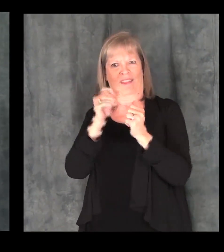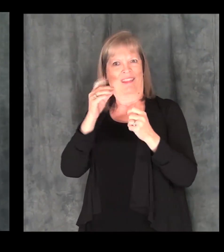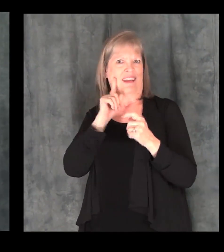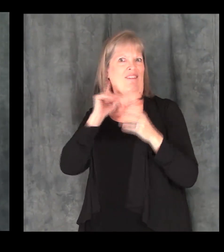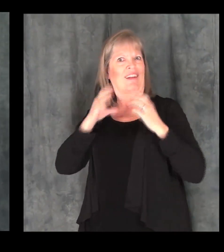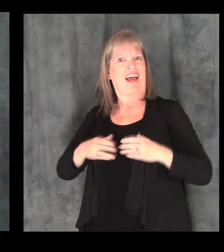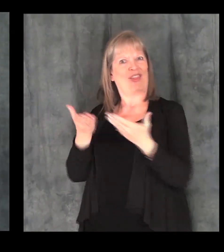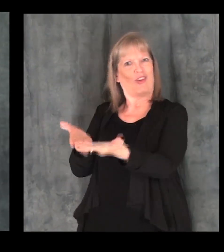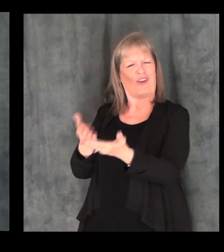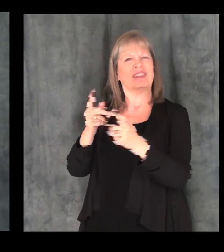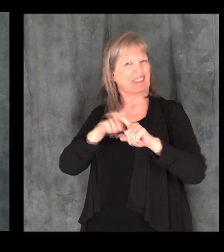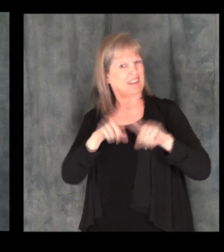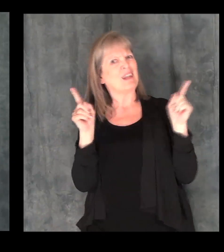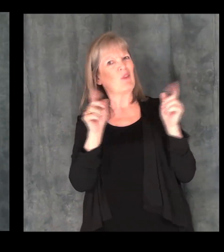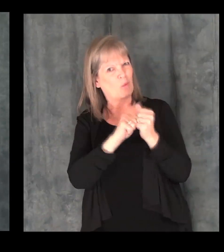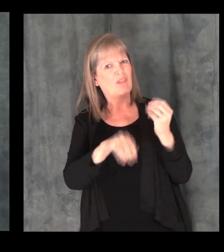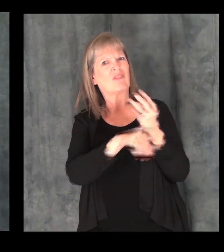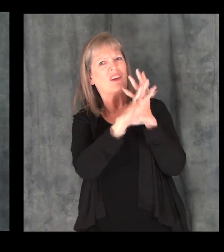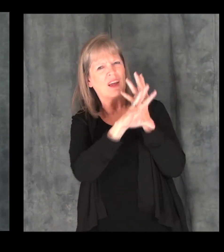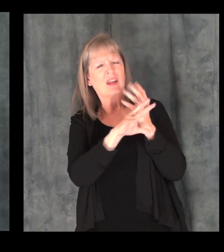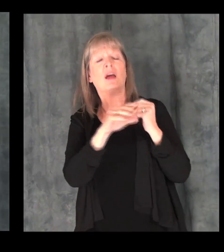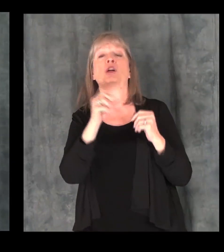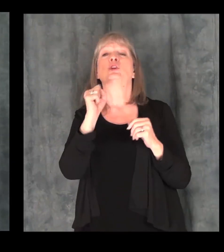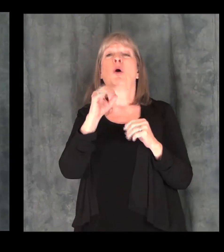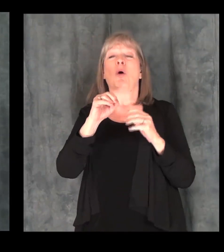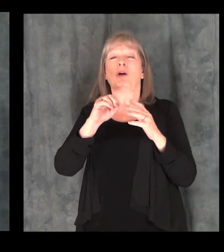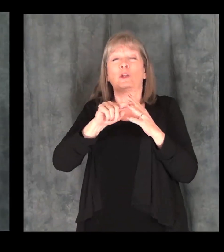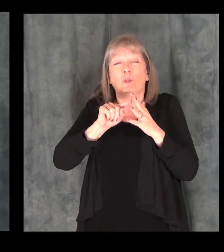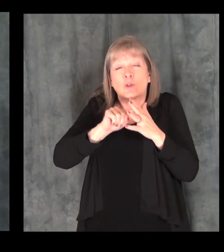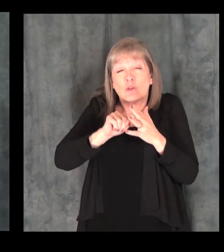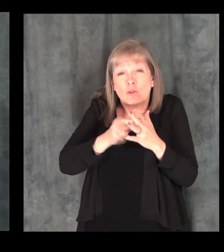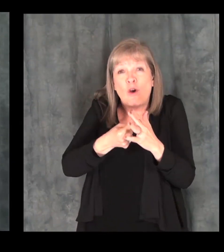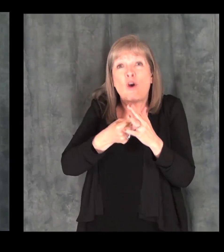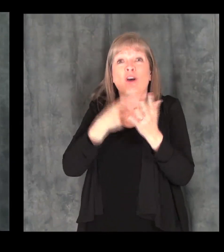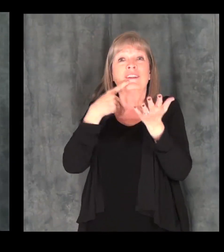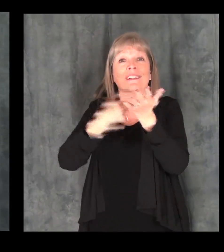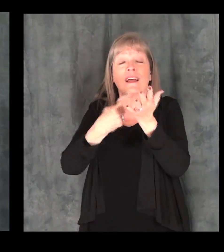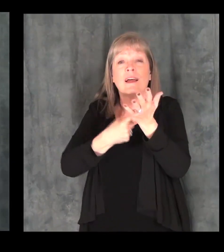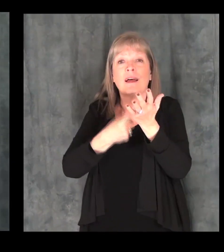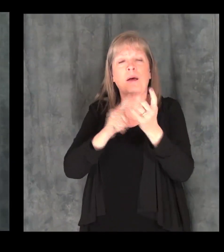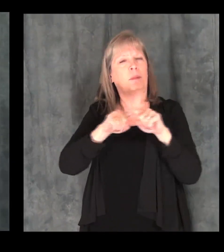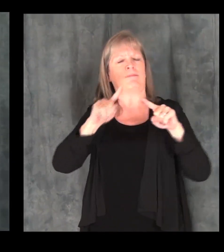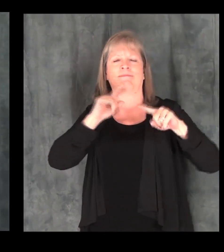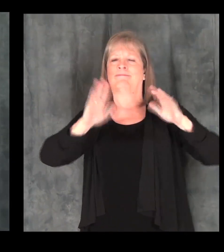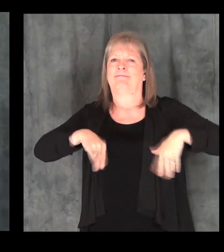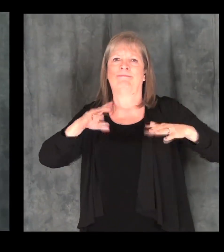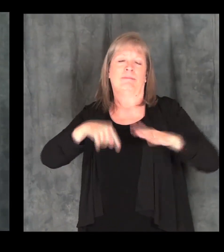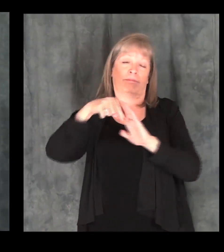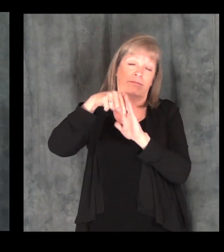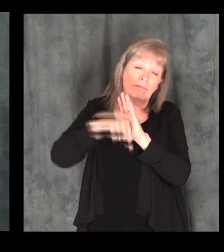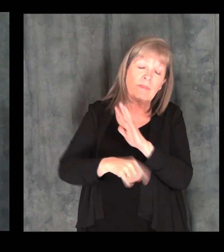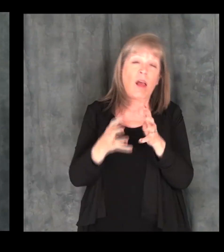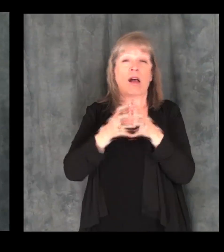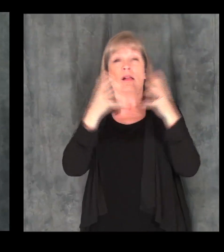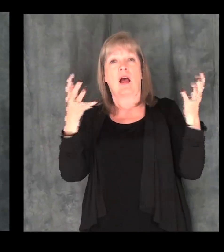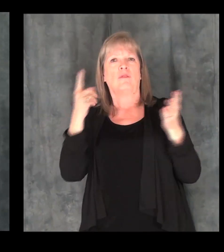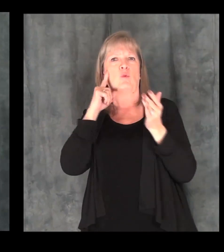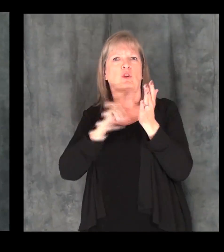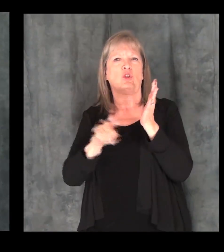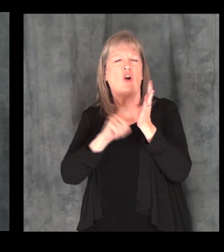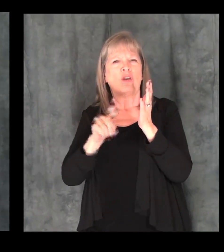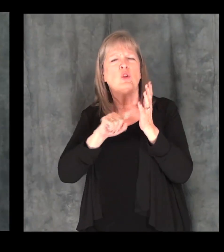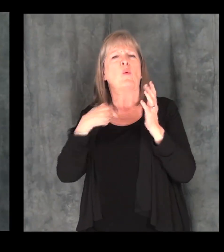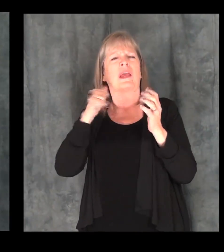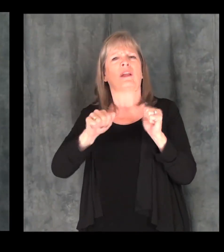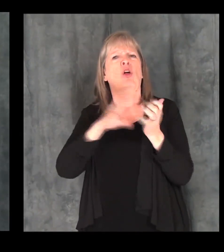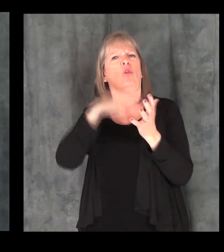room with you. So we're starting to talk about it, but there's not that much research that's been done to really try and inform us better on what we can do,